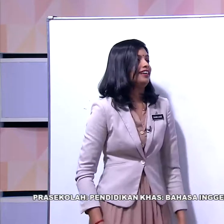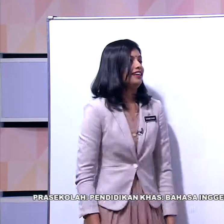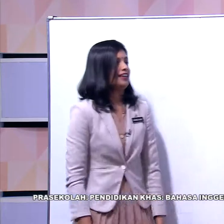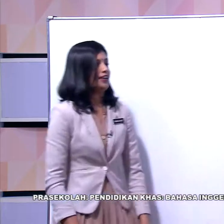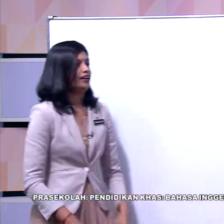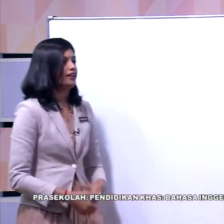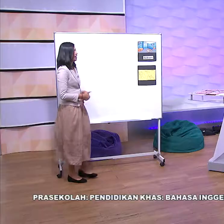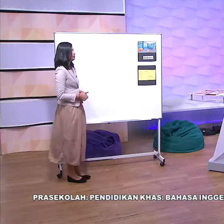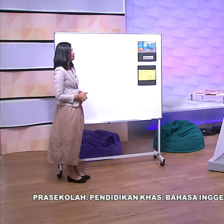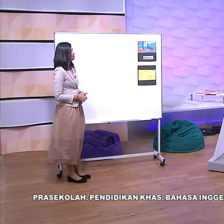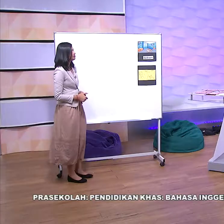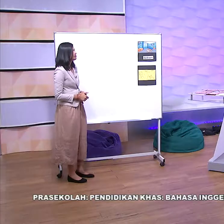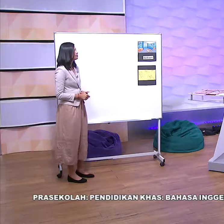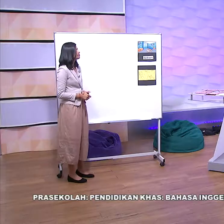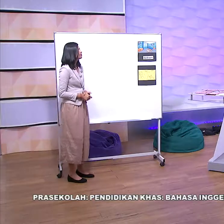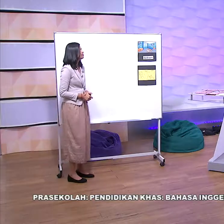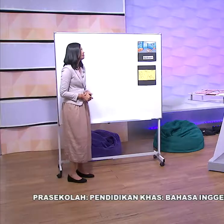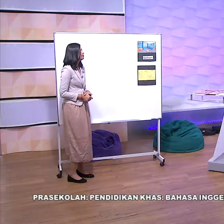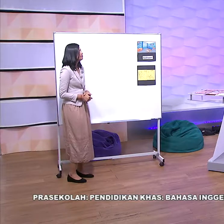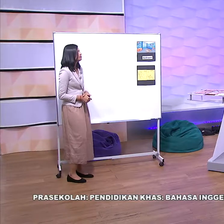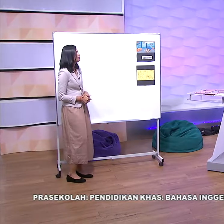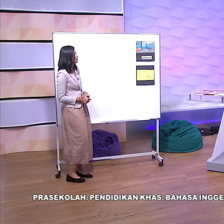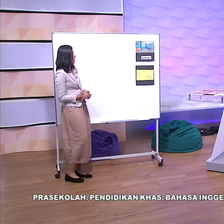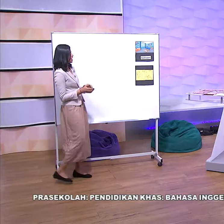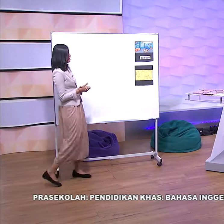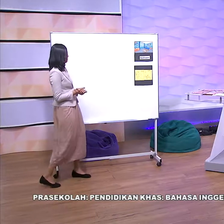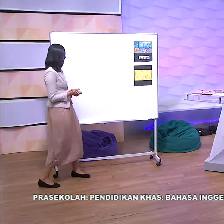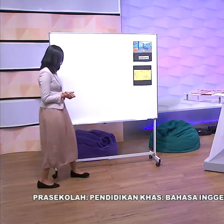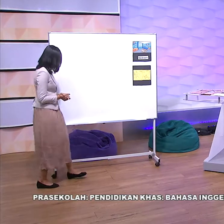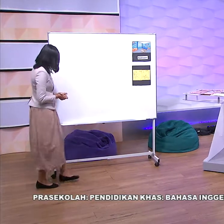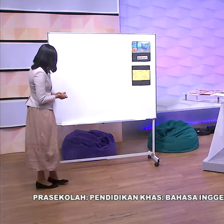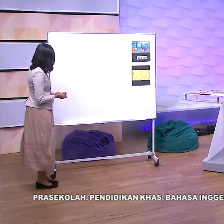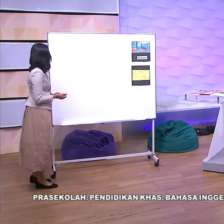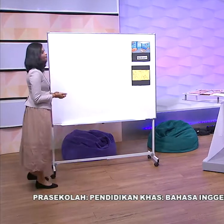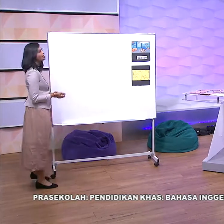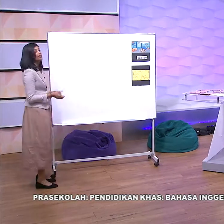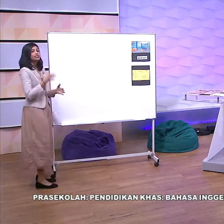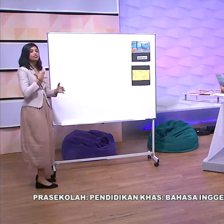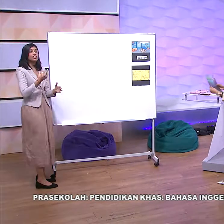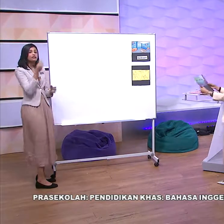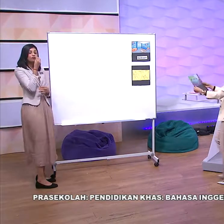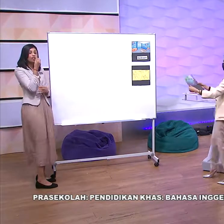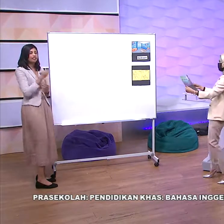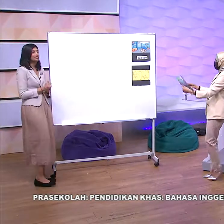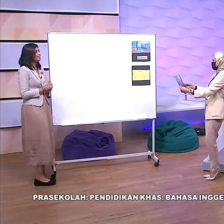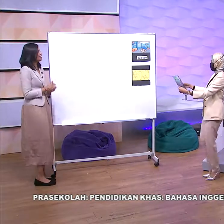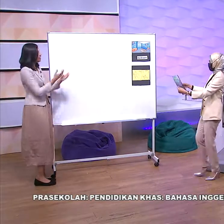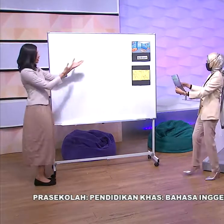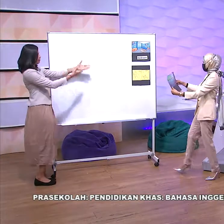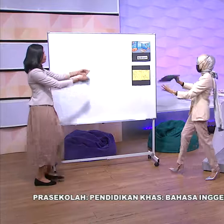teach it. Okay. Next, I will choose the dining room. Yes, okay. Because I love to eat. She loves to eat. Okay, come. You can